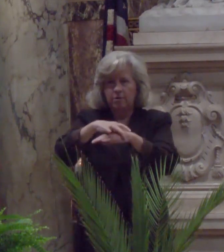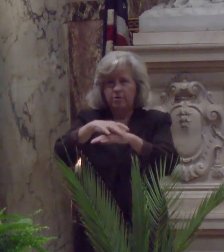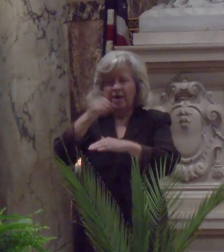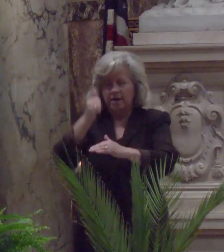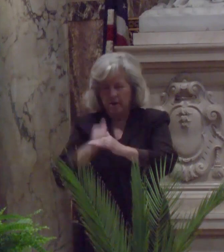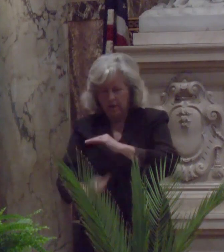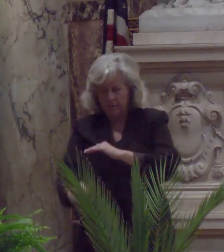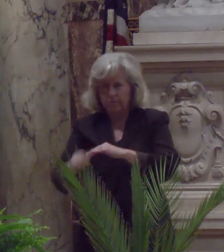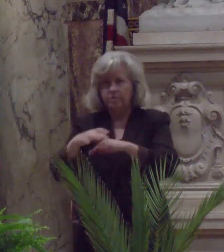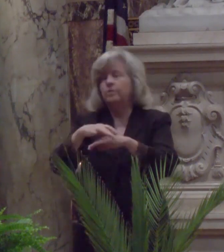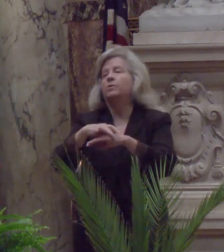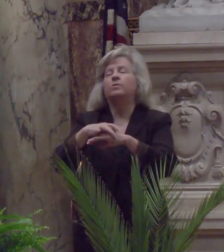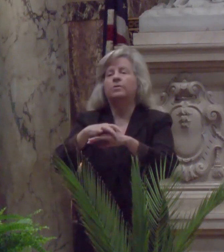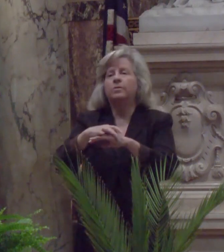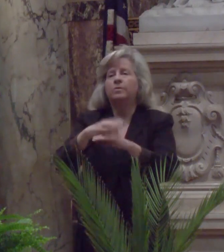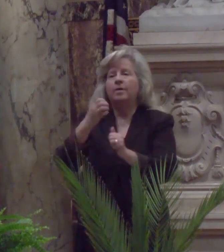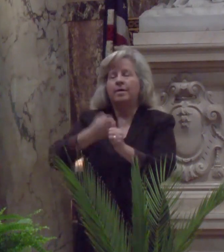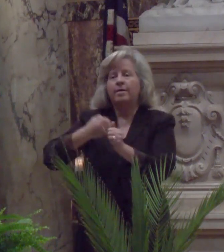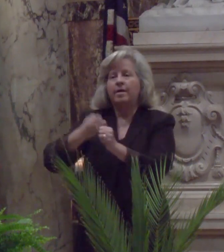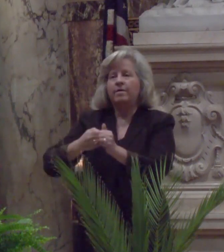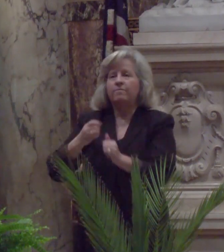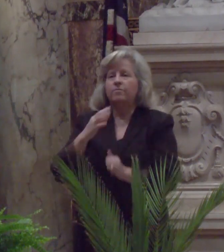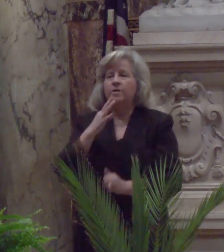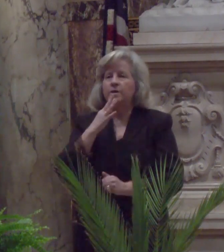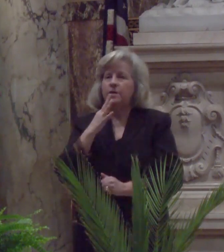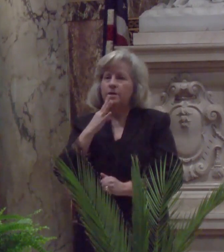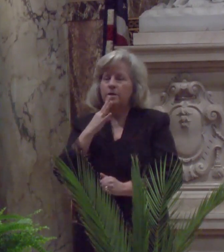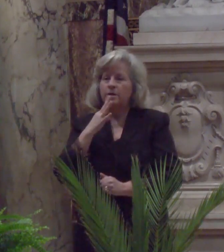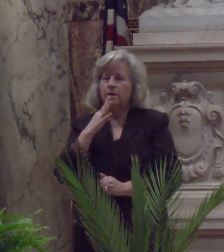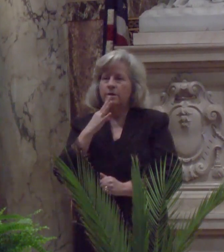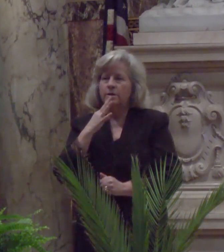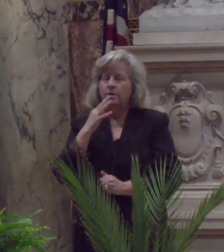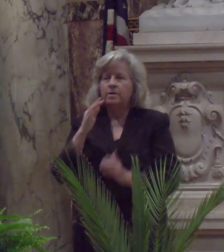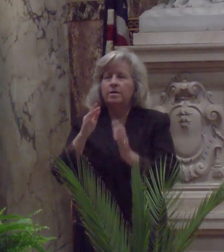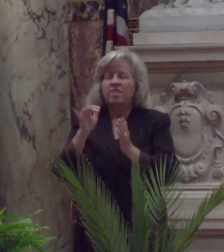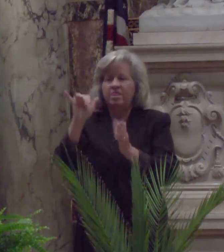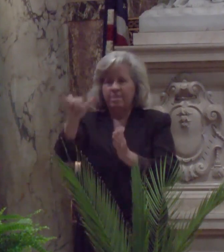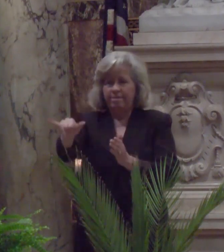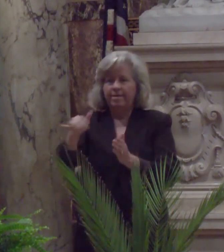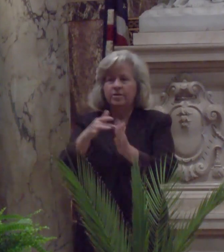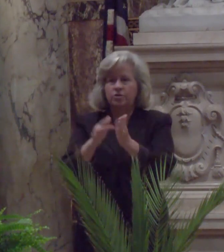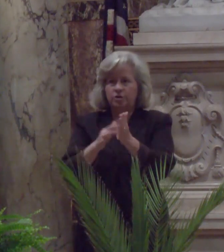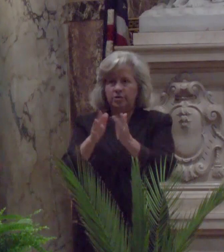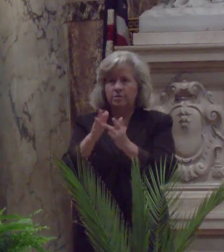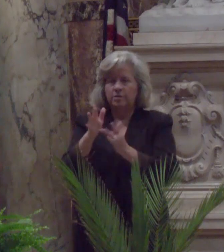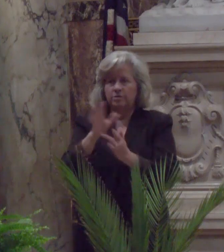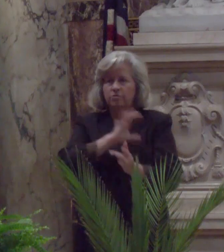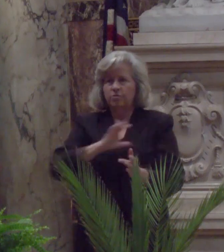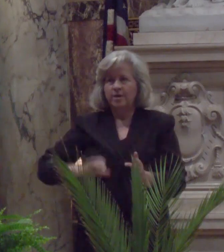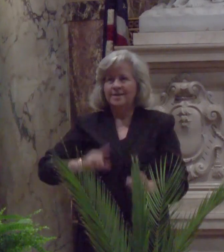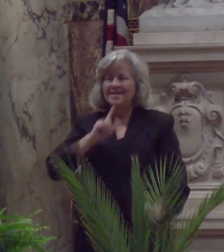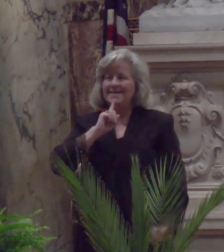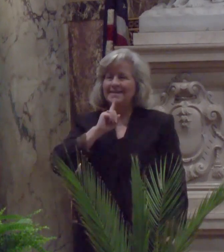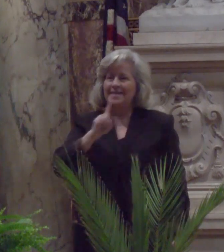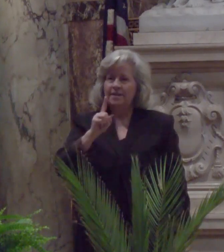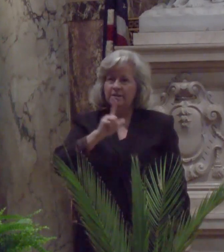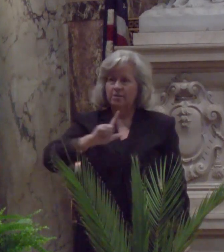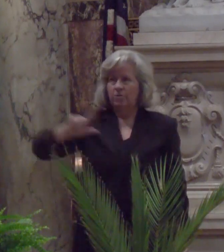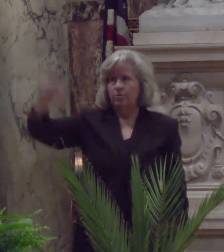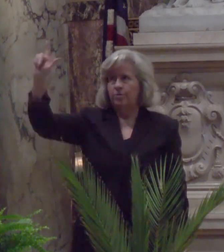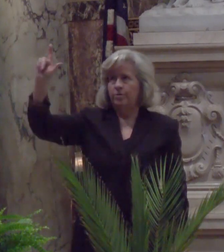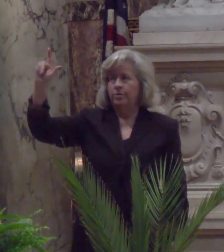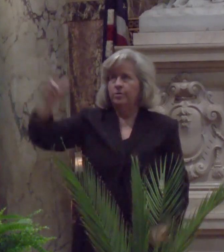the earth, and every tongue confess that Jesus Christ is Lord, to the glory of God the